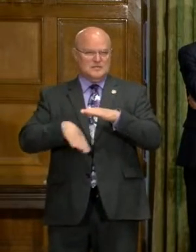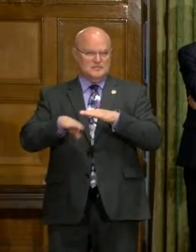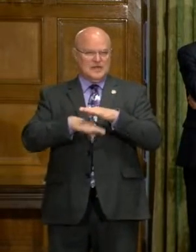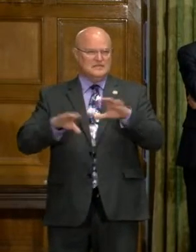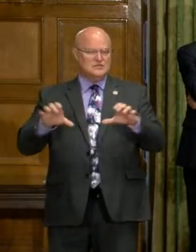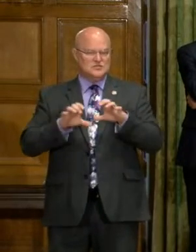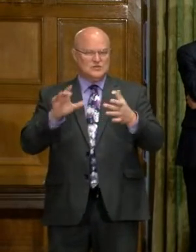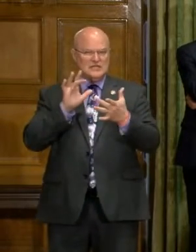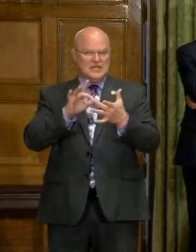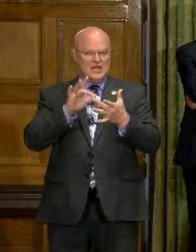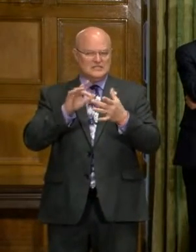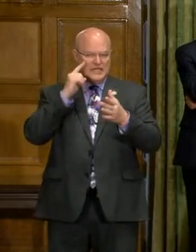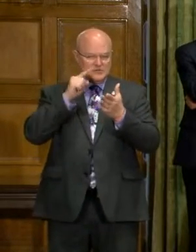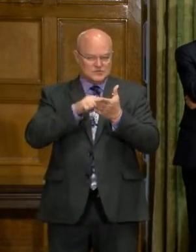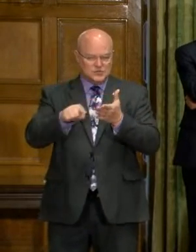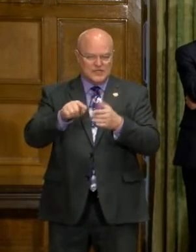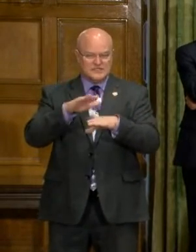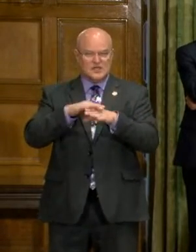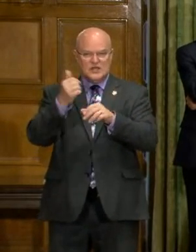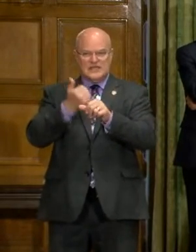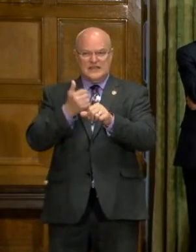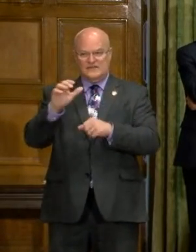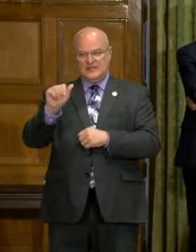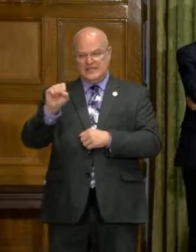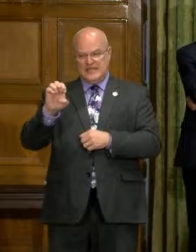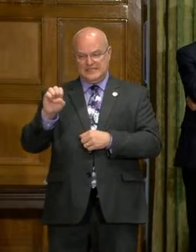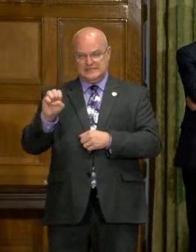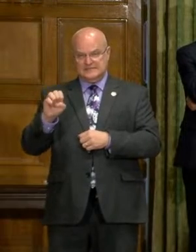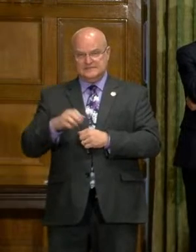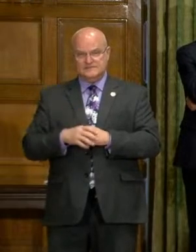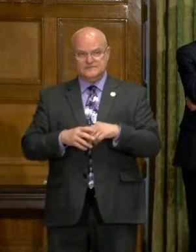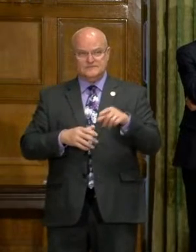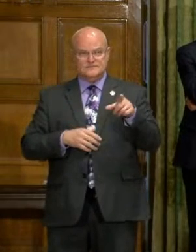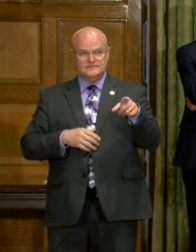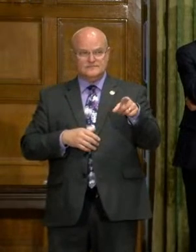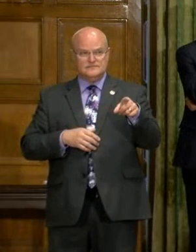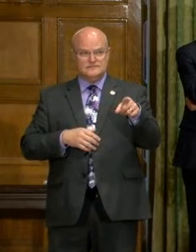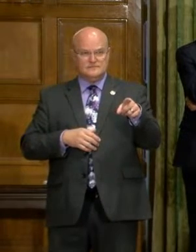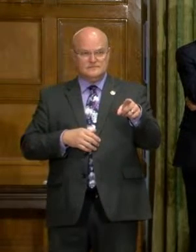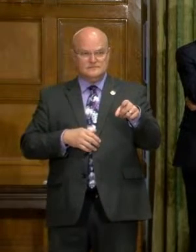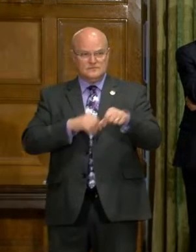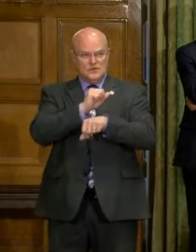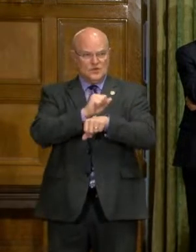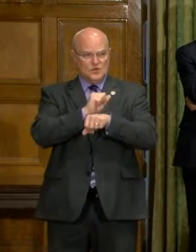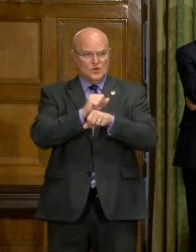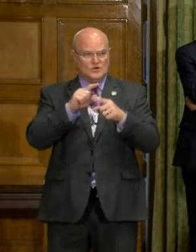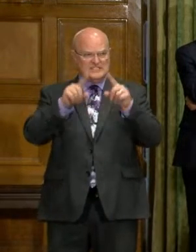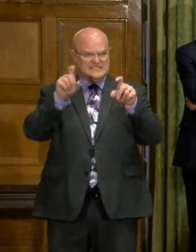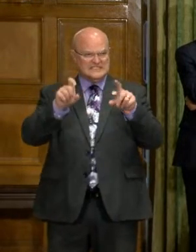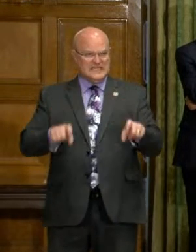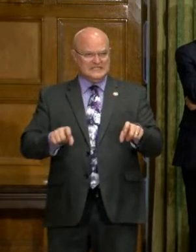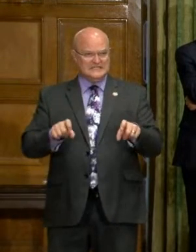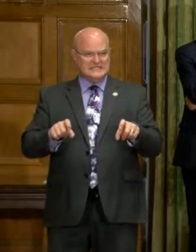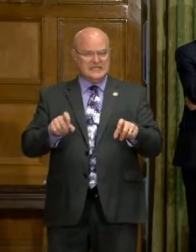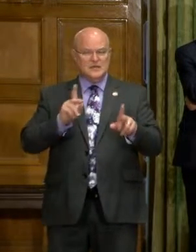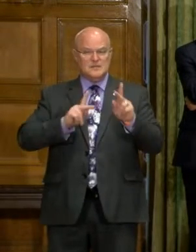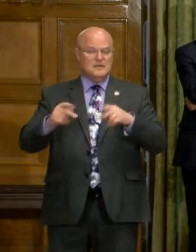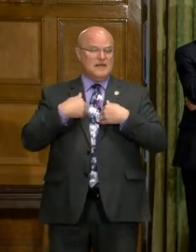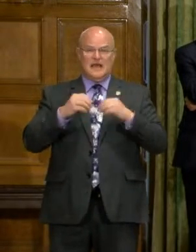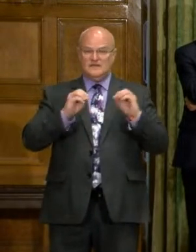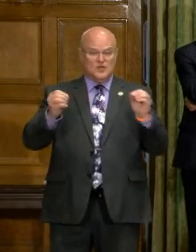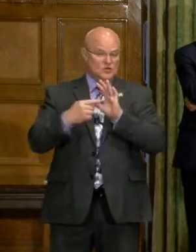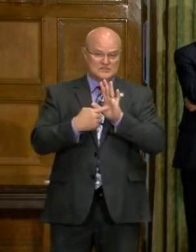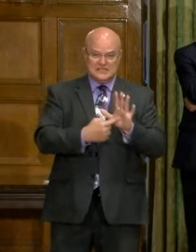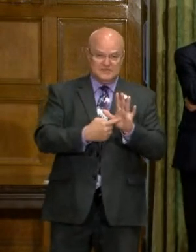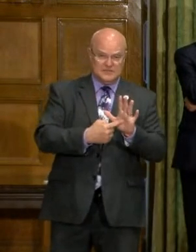basically doing contact tracing on every case. Are you you working towards testing asymptomatic people